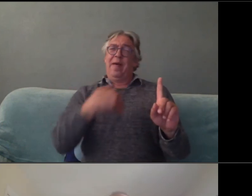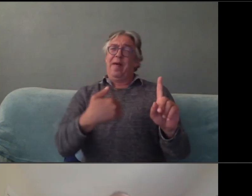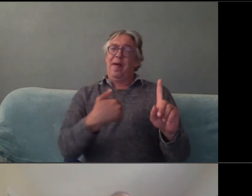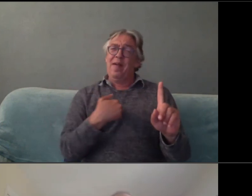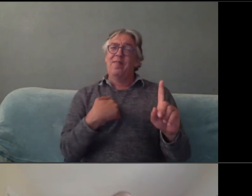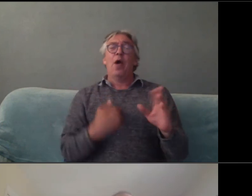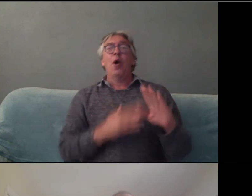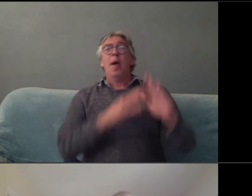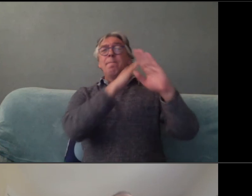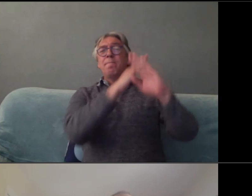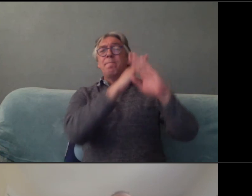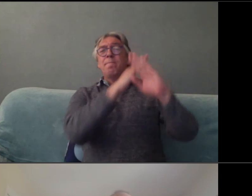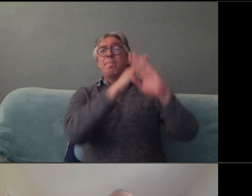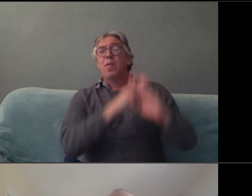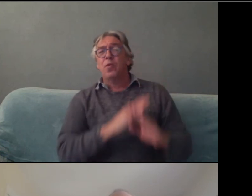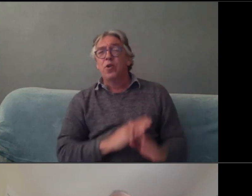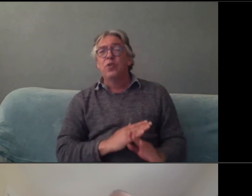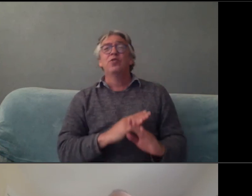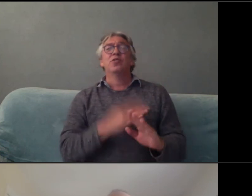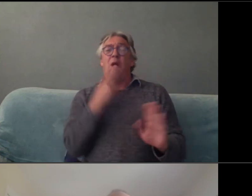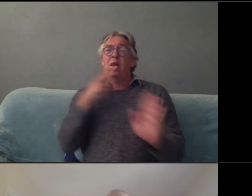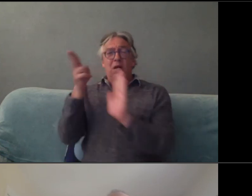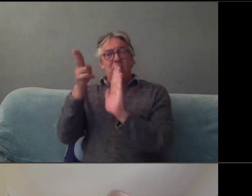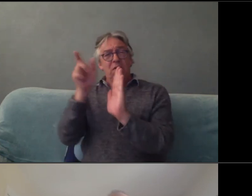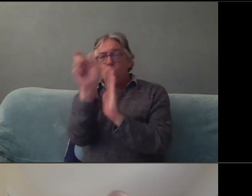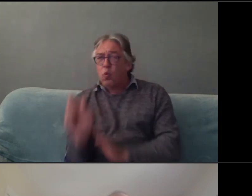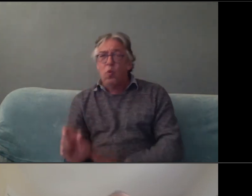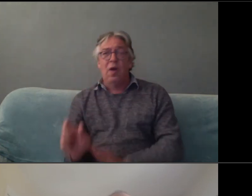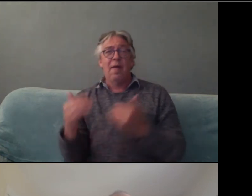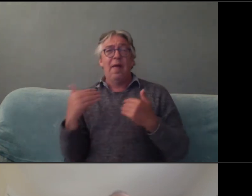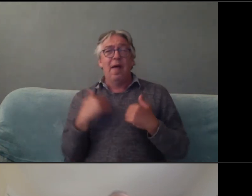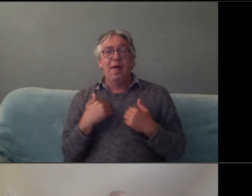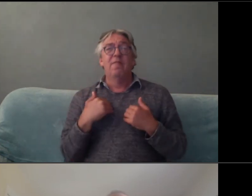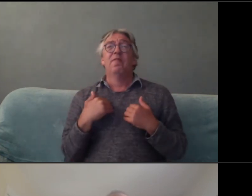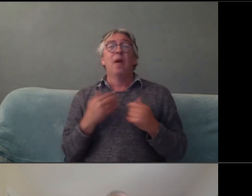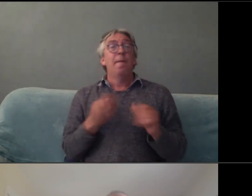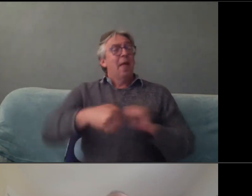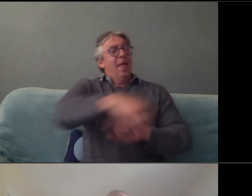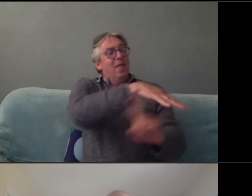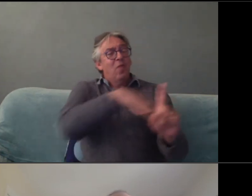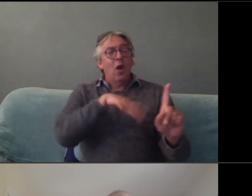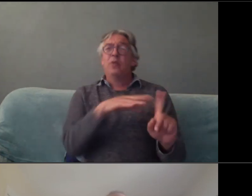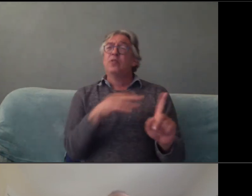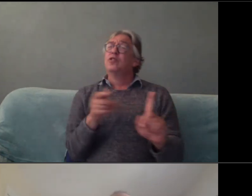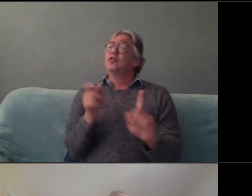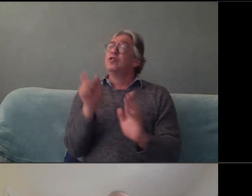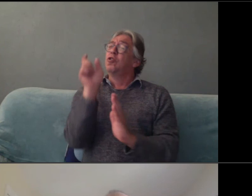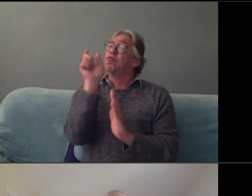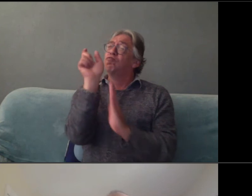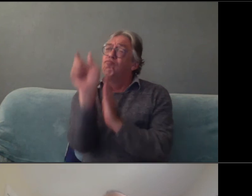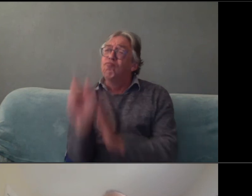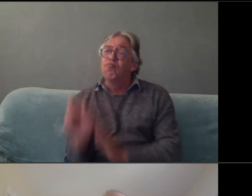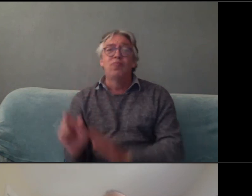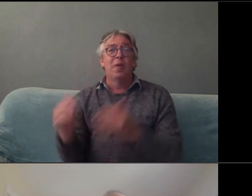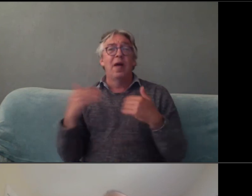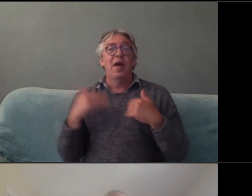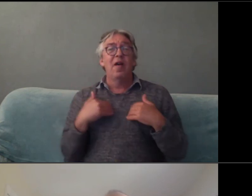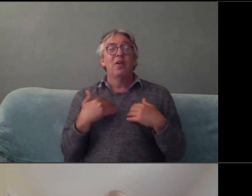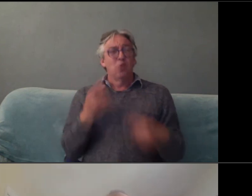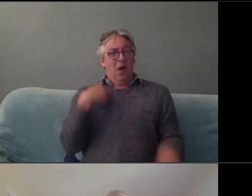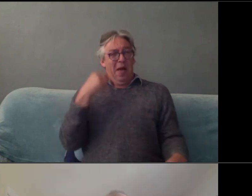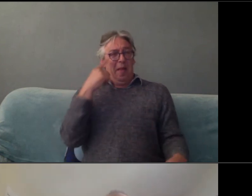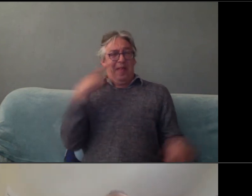whatever. You know, it has some utility in that way. So I wouldn't see it as contradictory. I would just see it as operating on a completely different